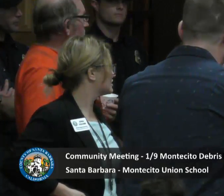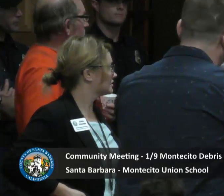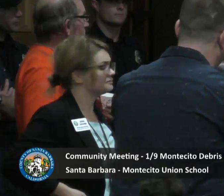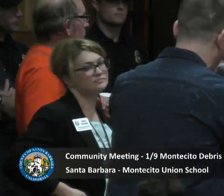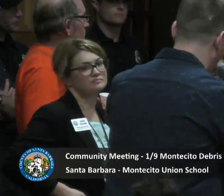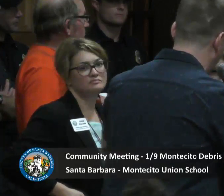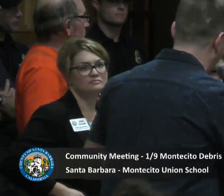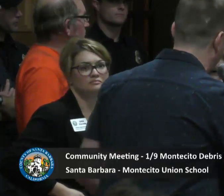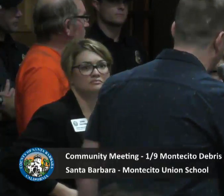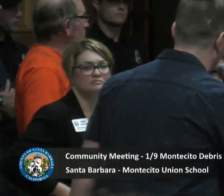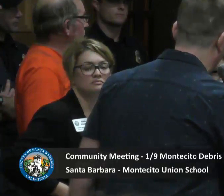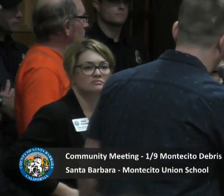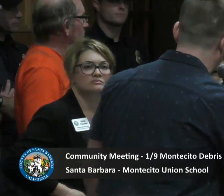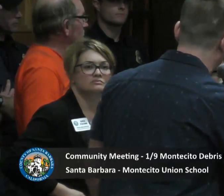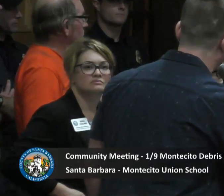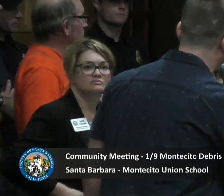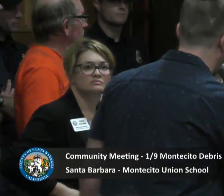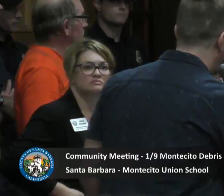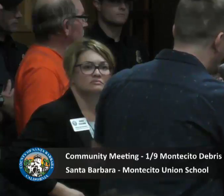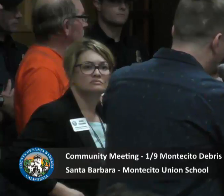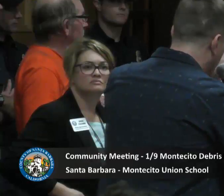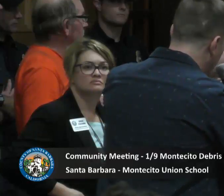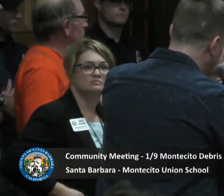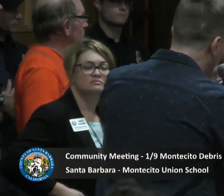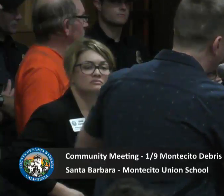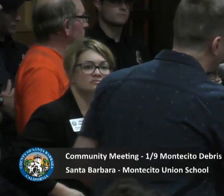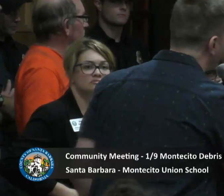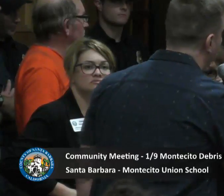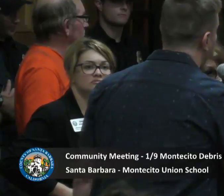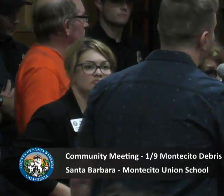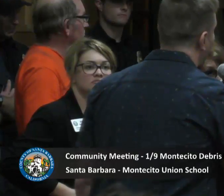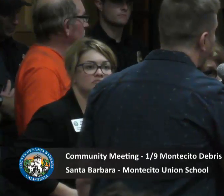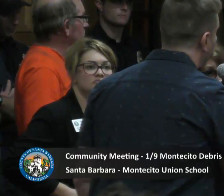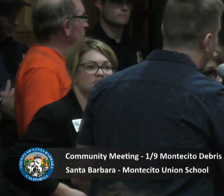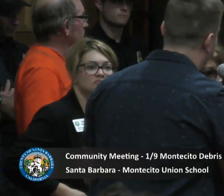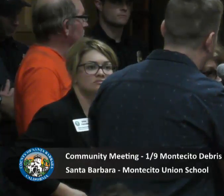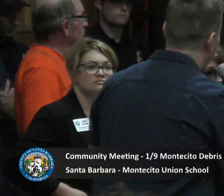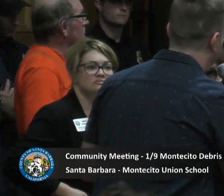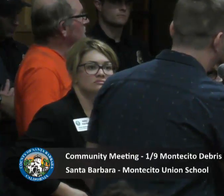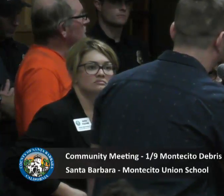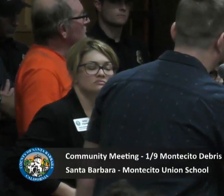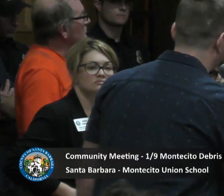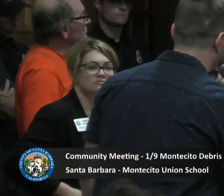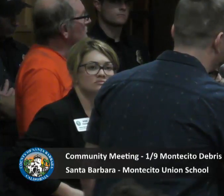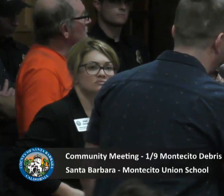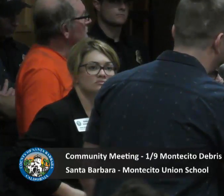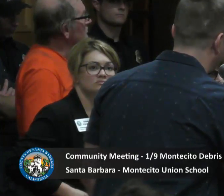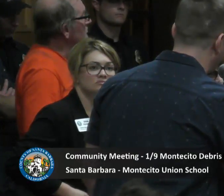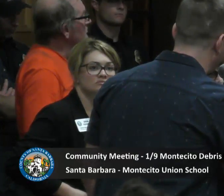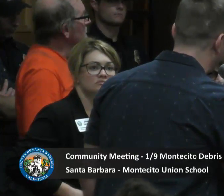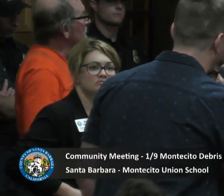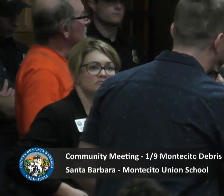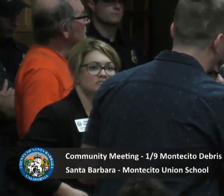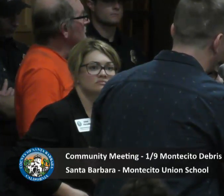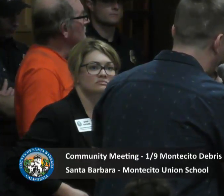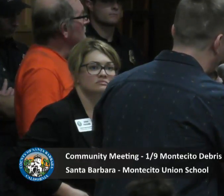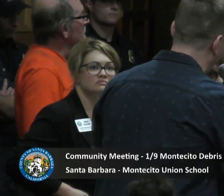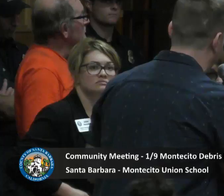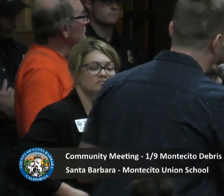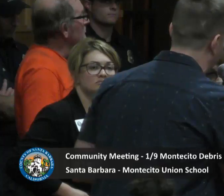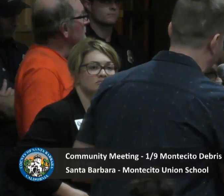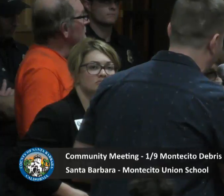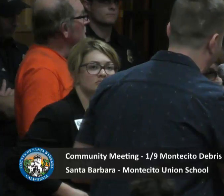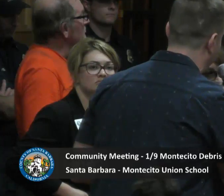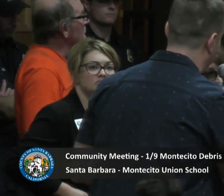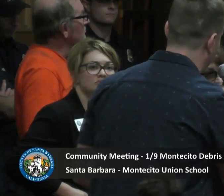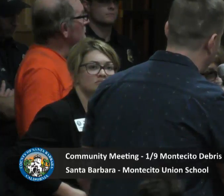versus voluntary. Now we're all in mandatory. But you tell me where all this destruction went down. People were not